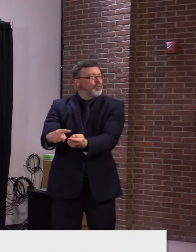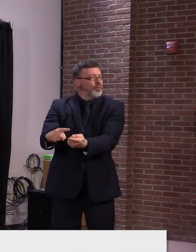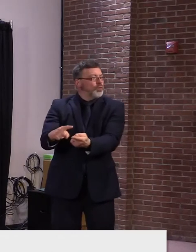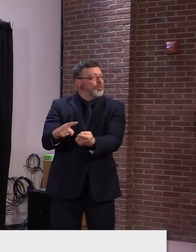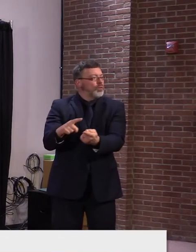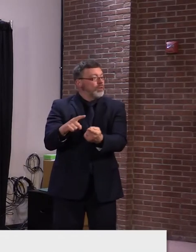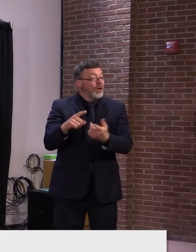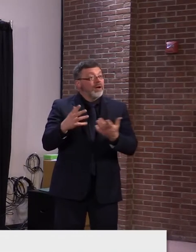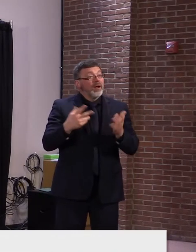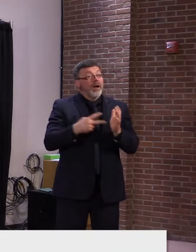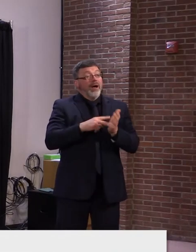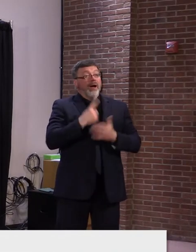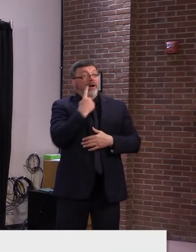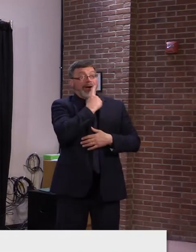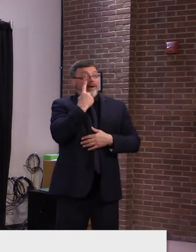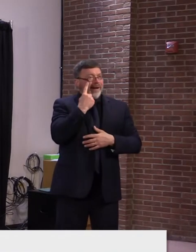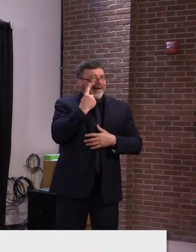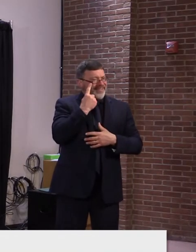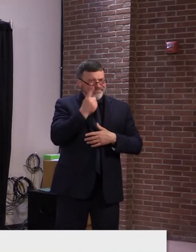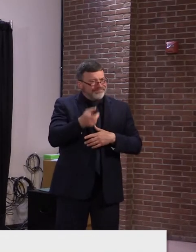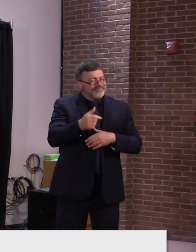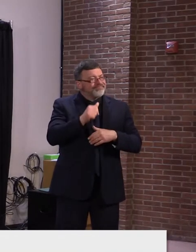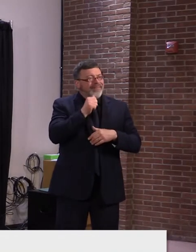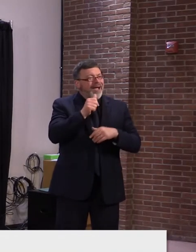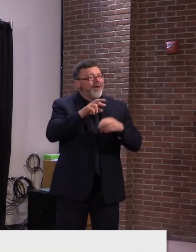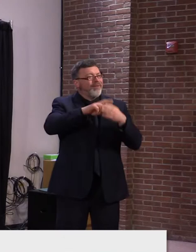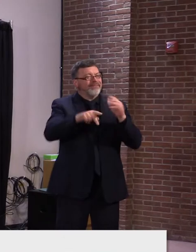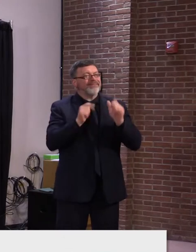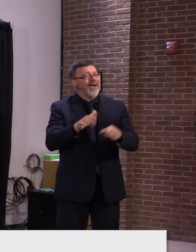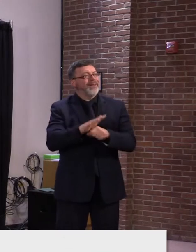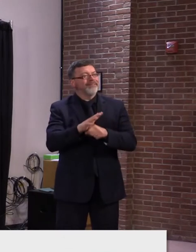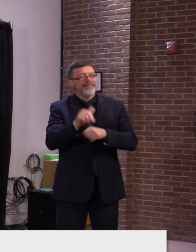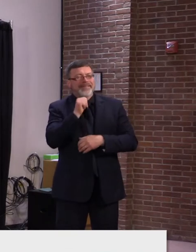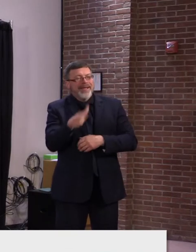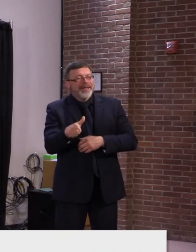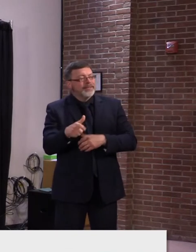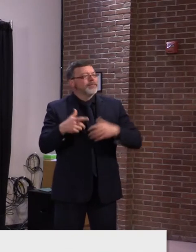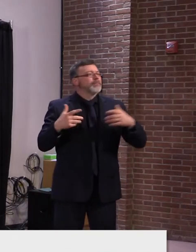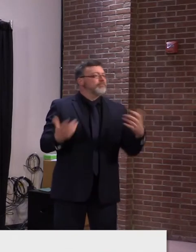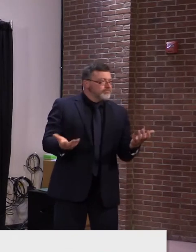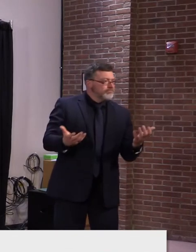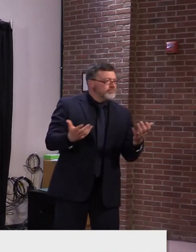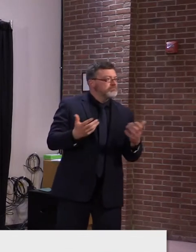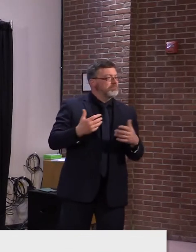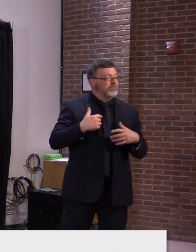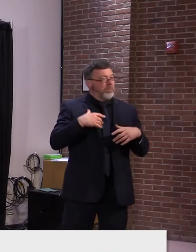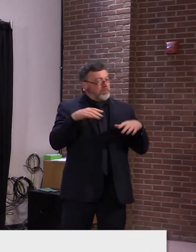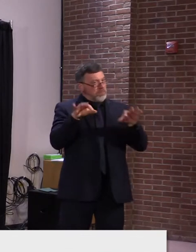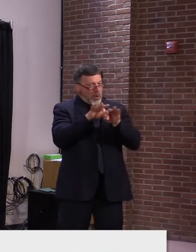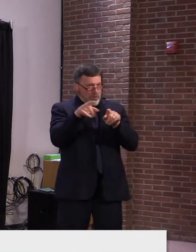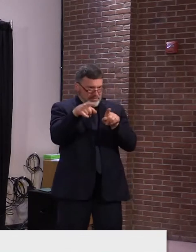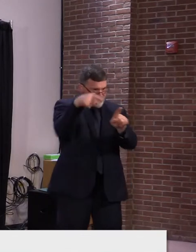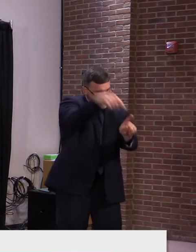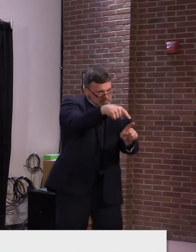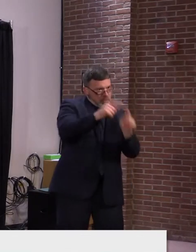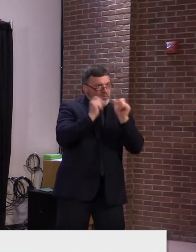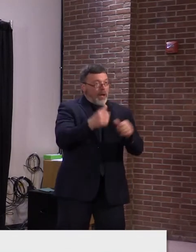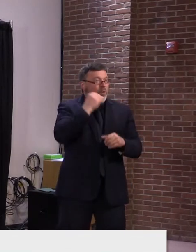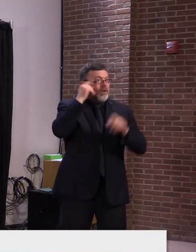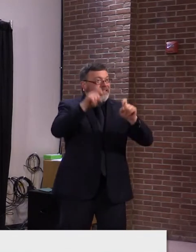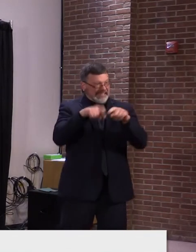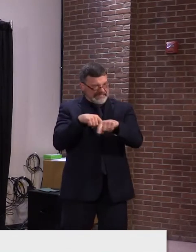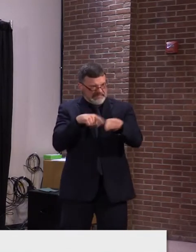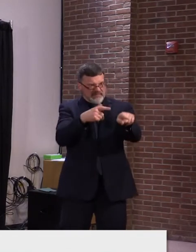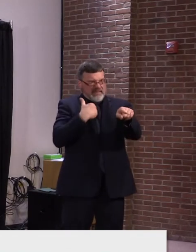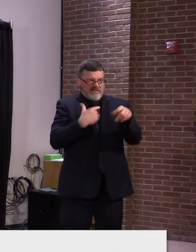with a highly transmissible variant. Rapid take-home tests, on the other hand, help you take action